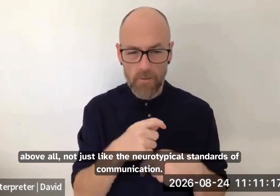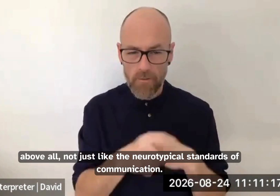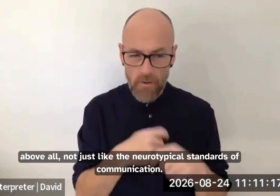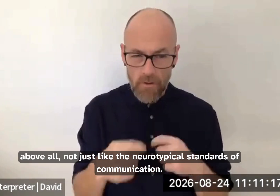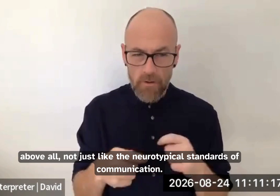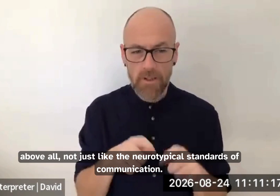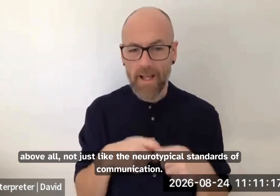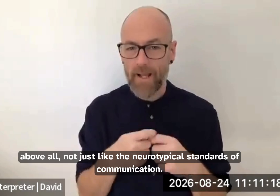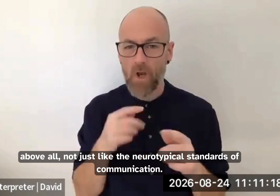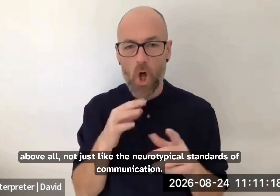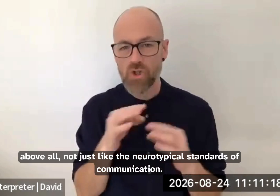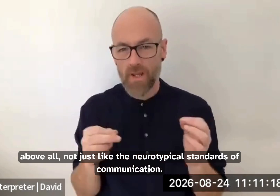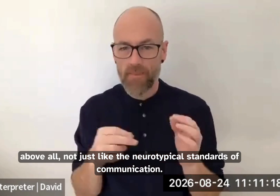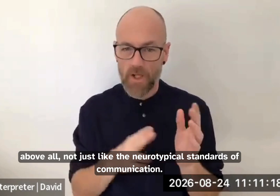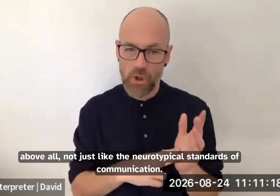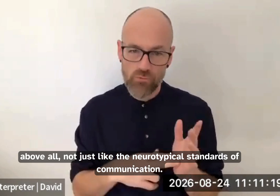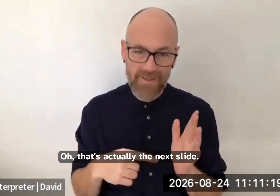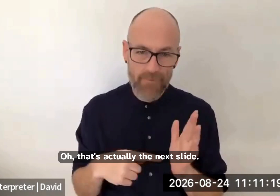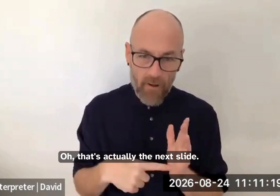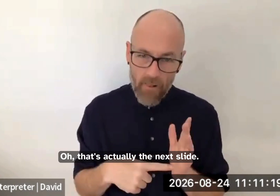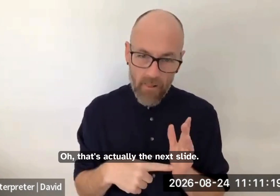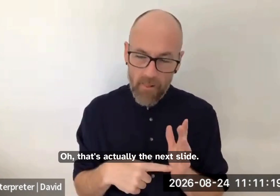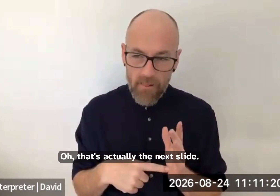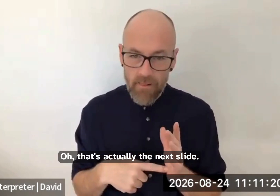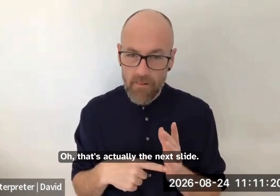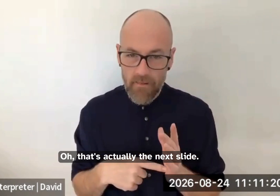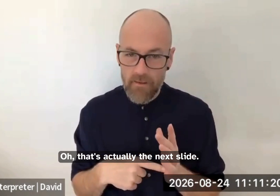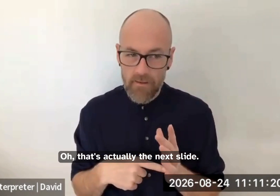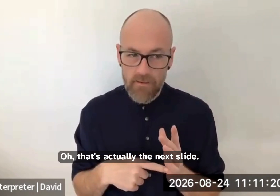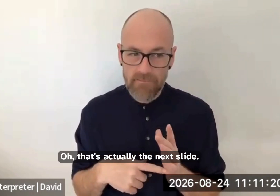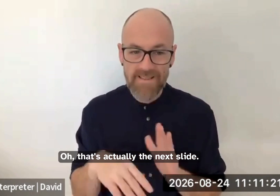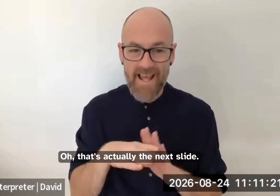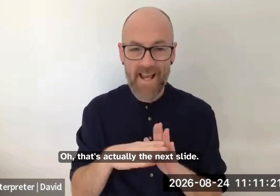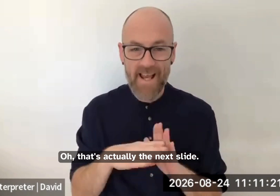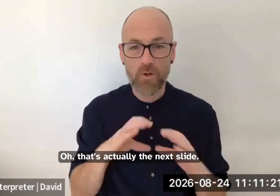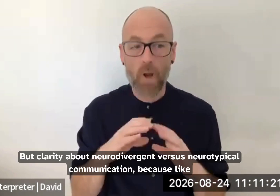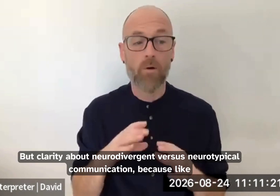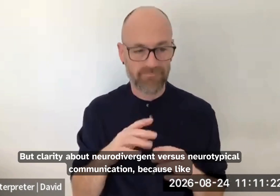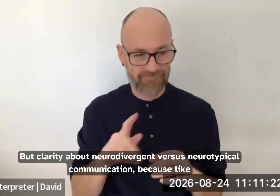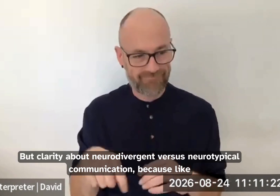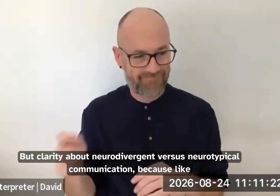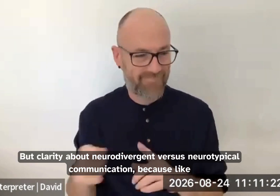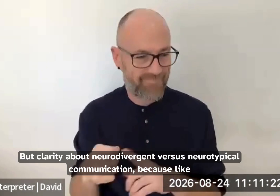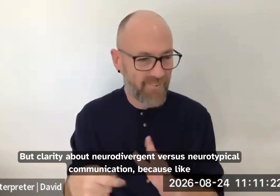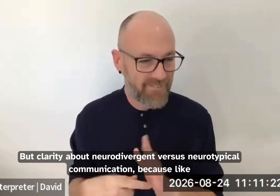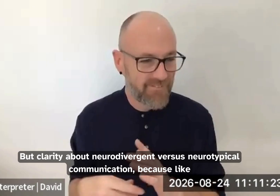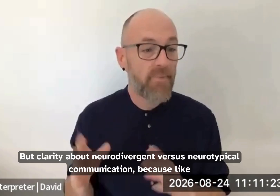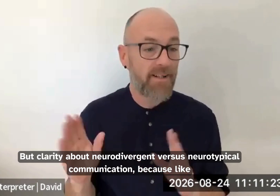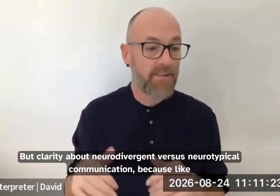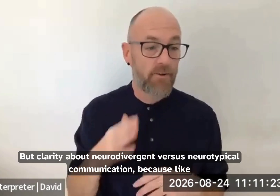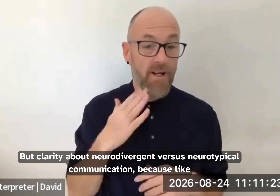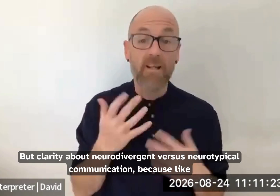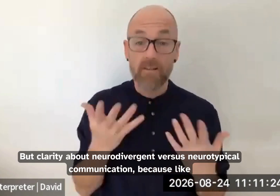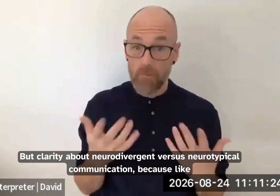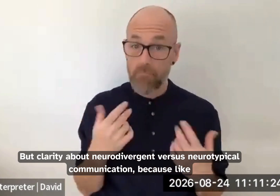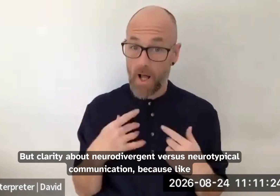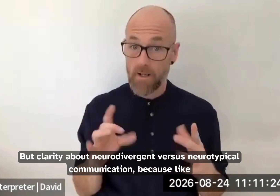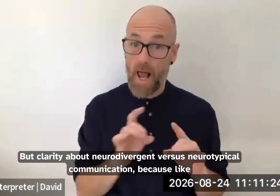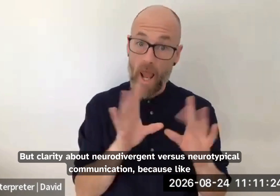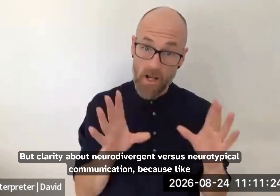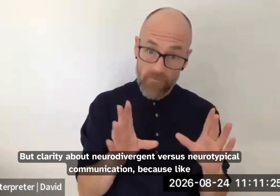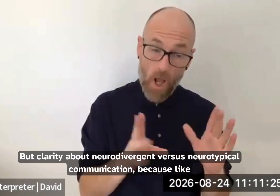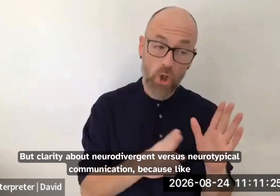the neurotypical standards of communication. Oh, that's actually the next slide. But clarity about neurodivergent versus